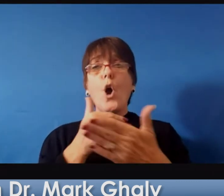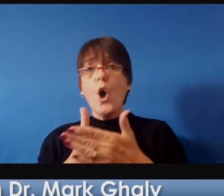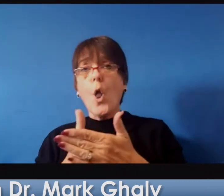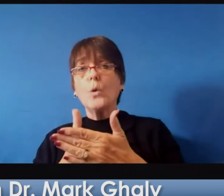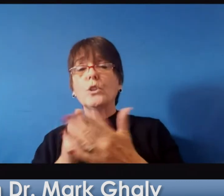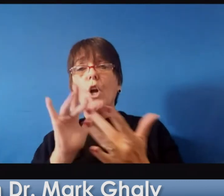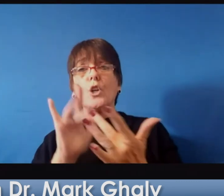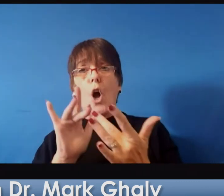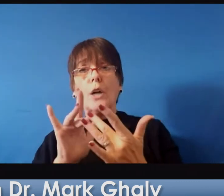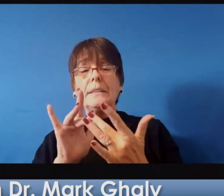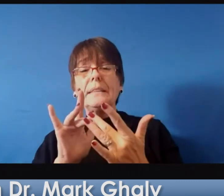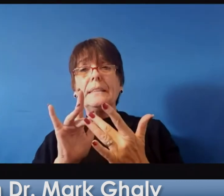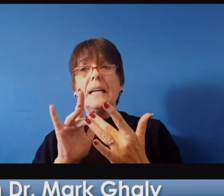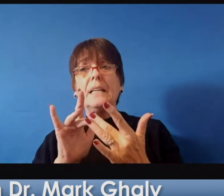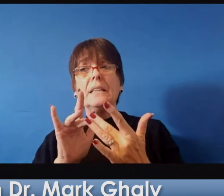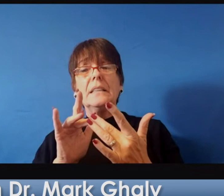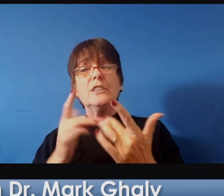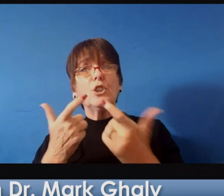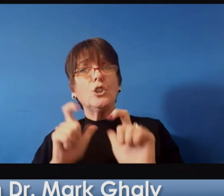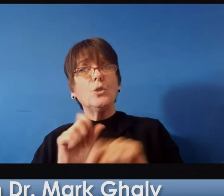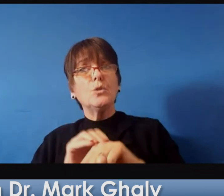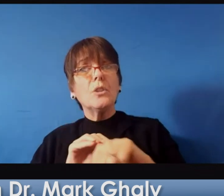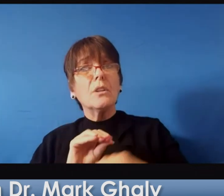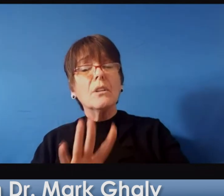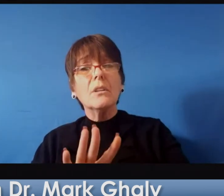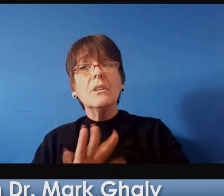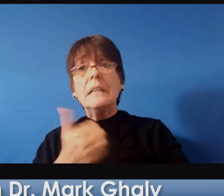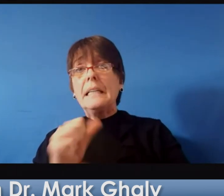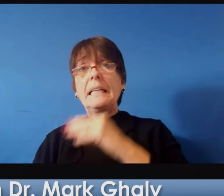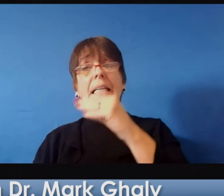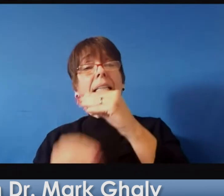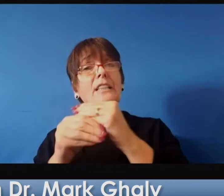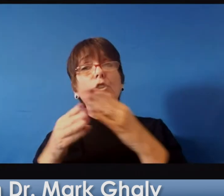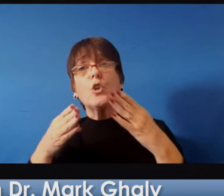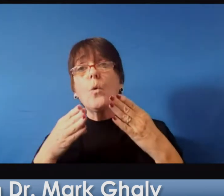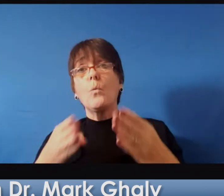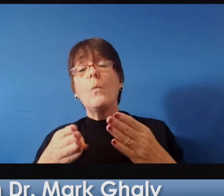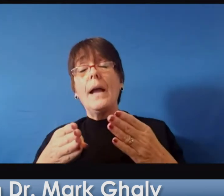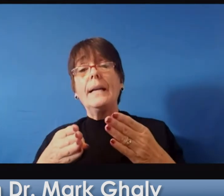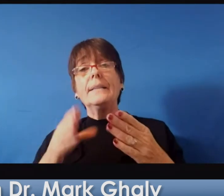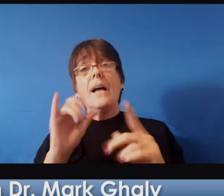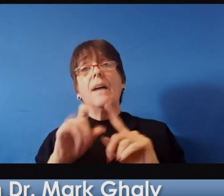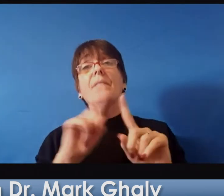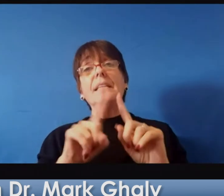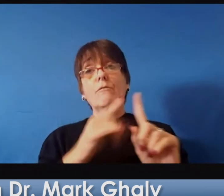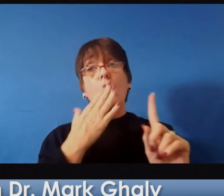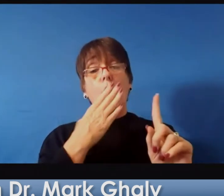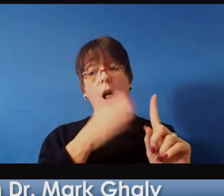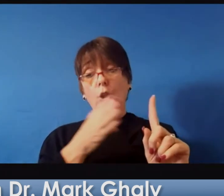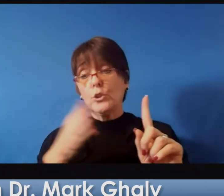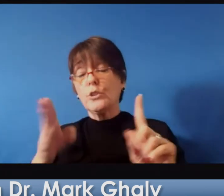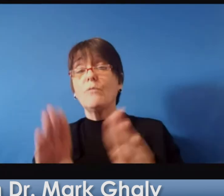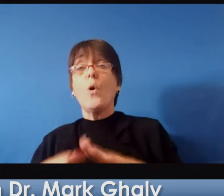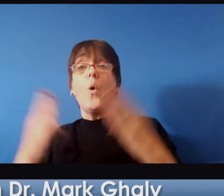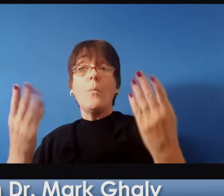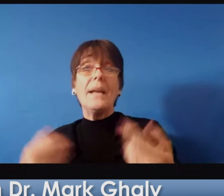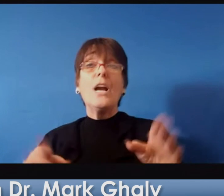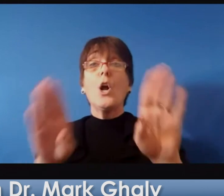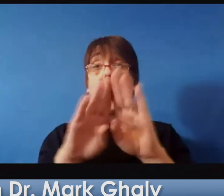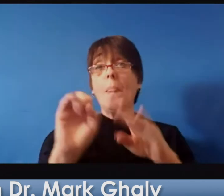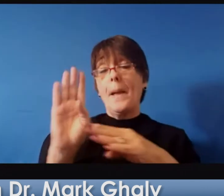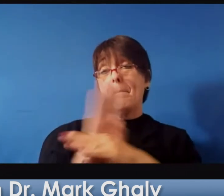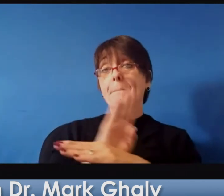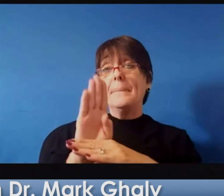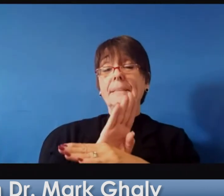transmission are such a big driver, I wonder if there are additional mechanisms beyond the tiers with the opening and closing of businesses that the